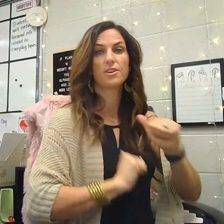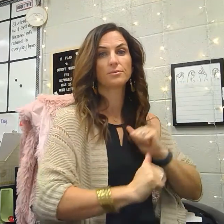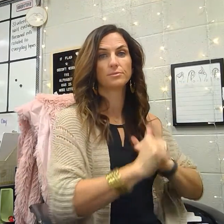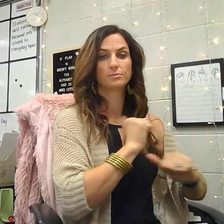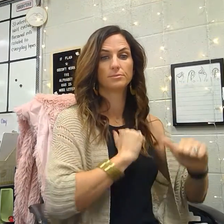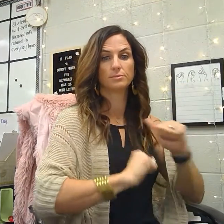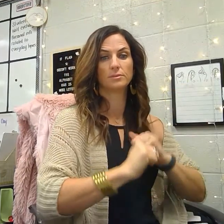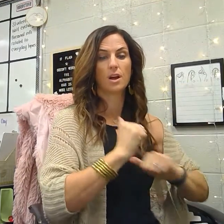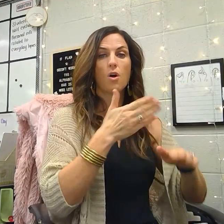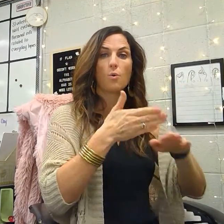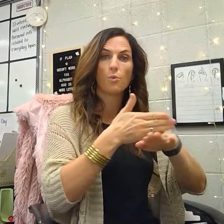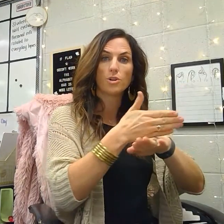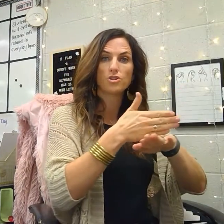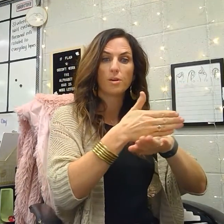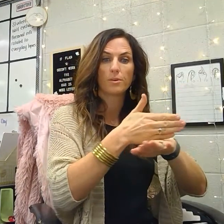Theater, wood shop,